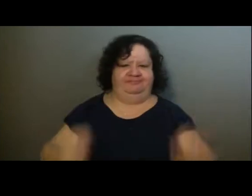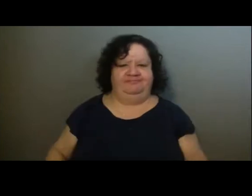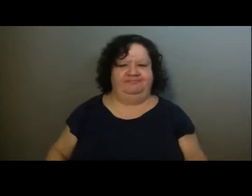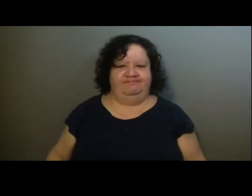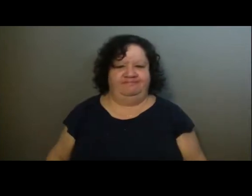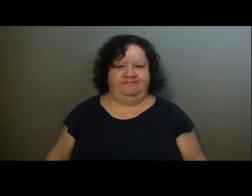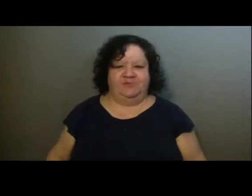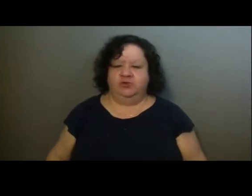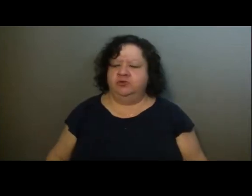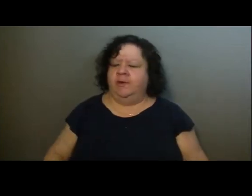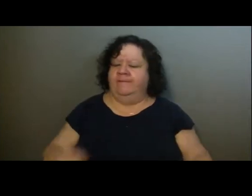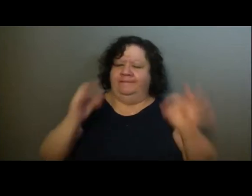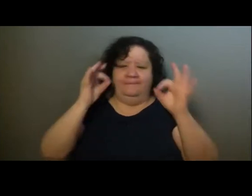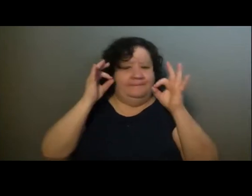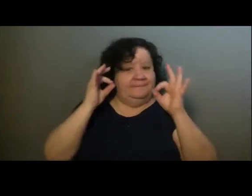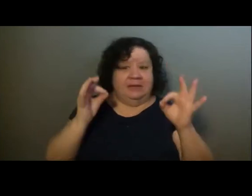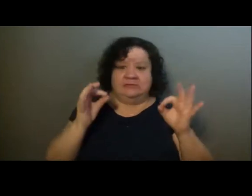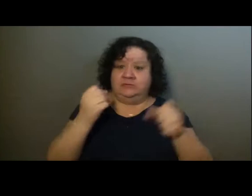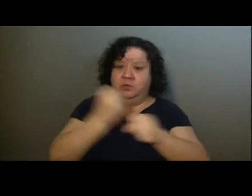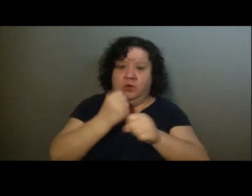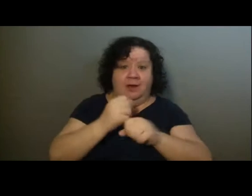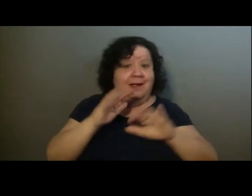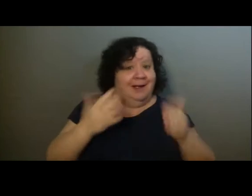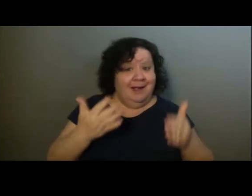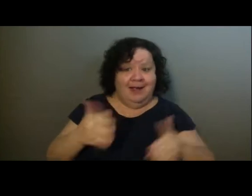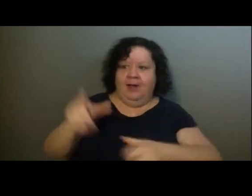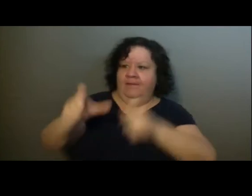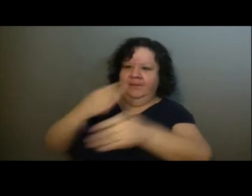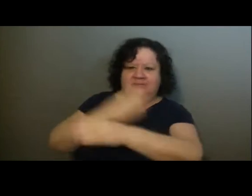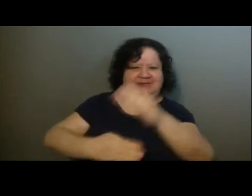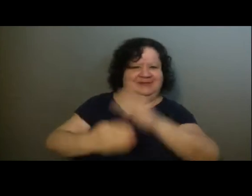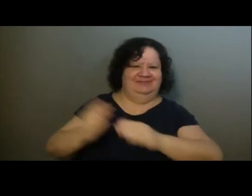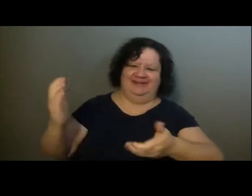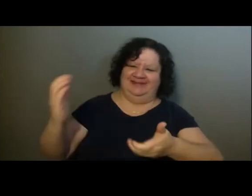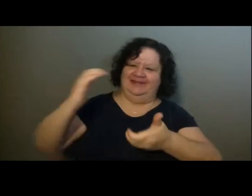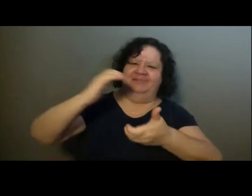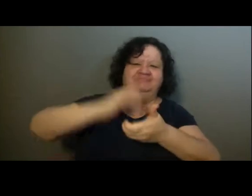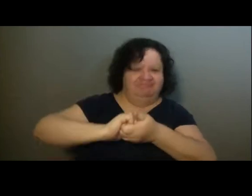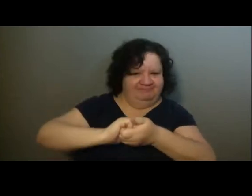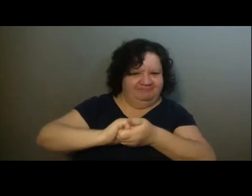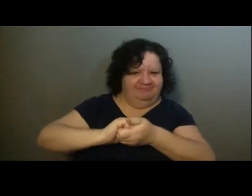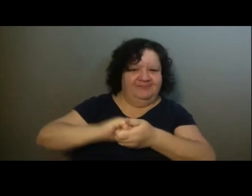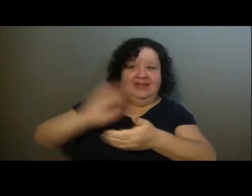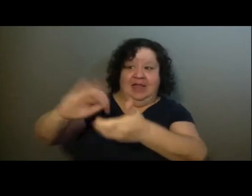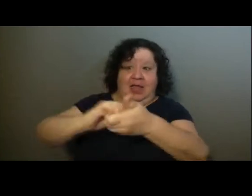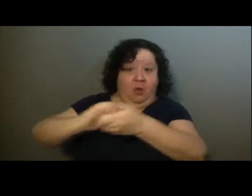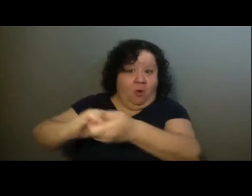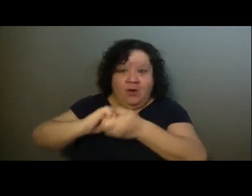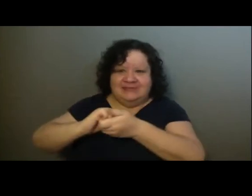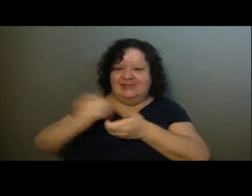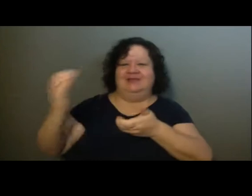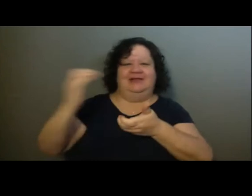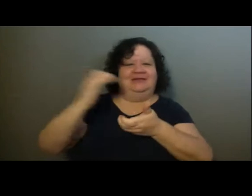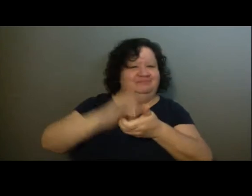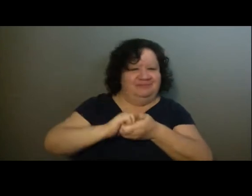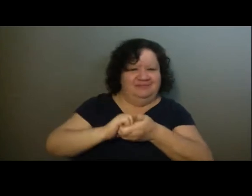with disabilities and their representative organizations who bring the lived experience and very much needed experience on disability inclusion